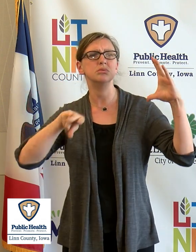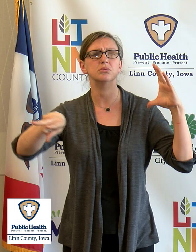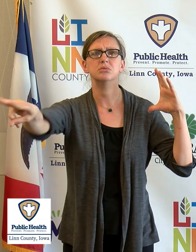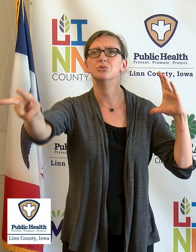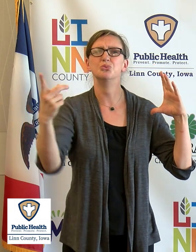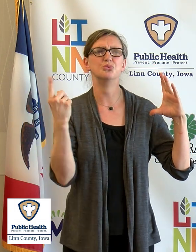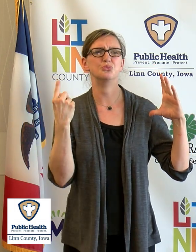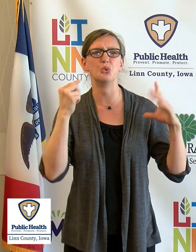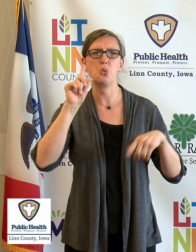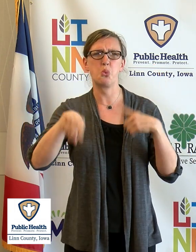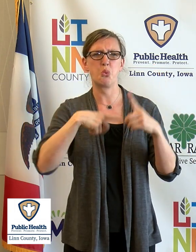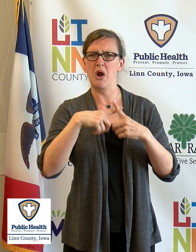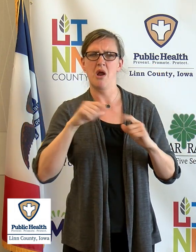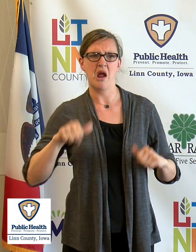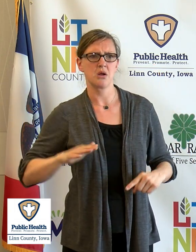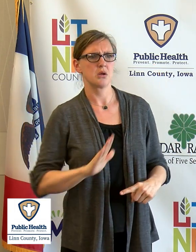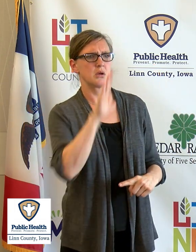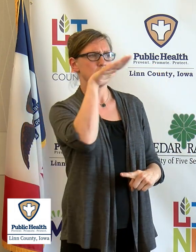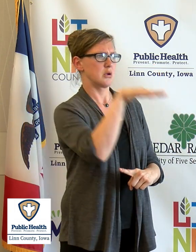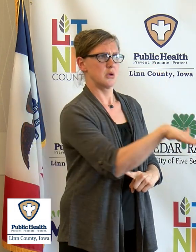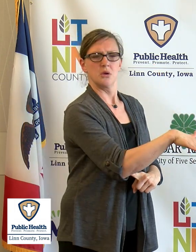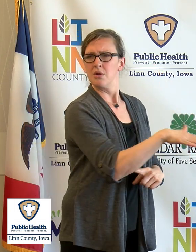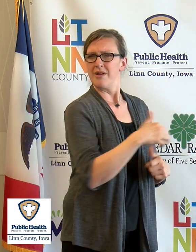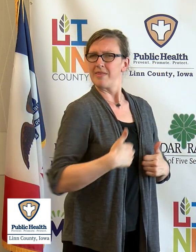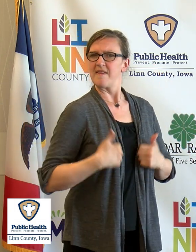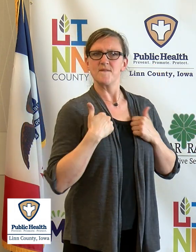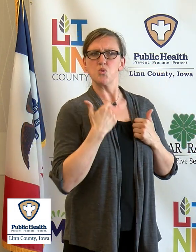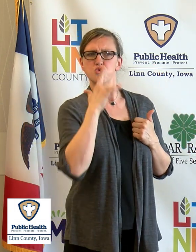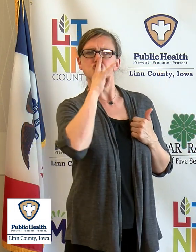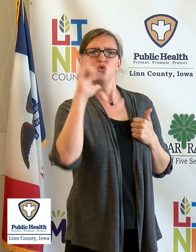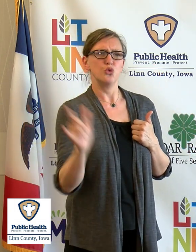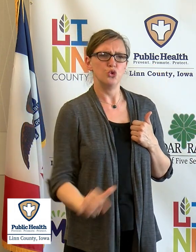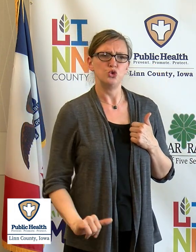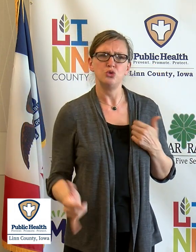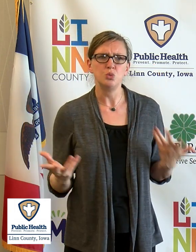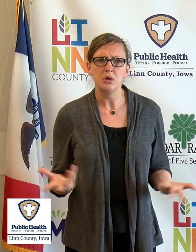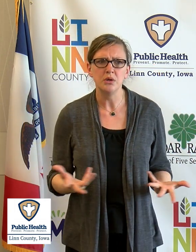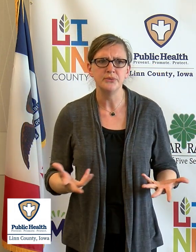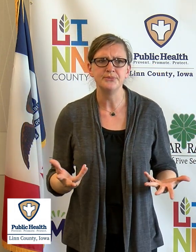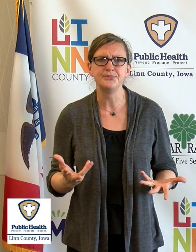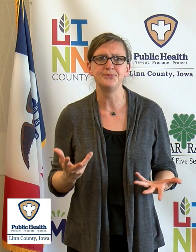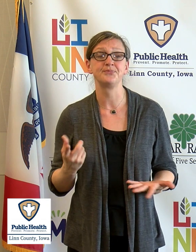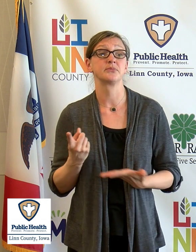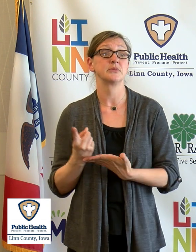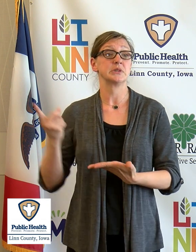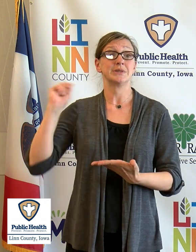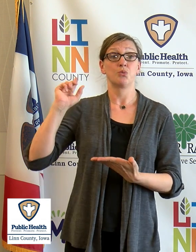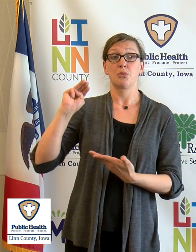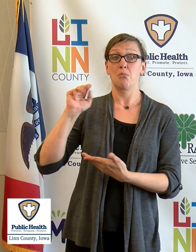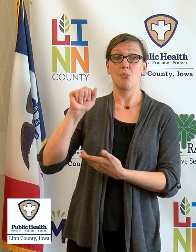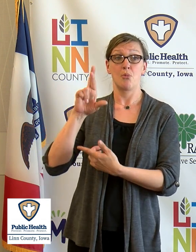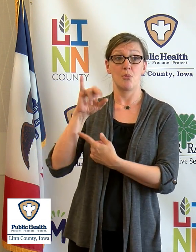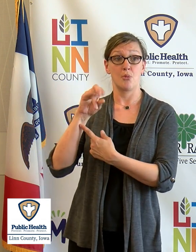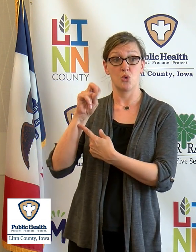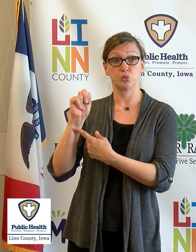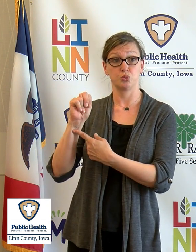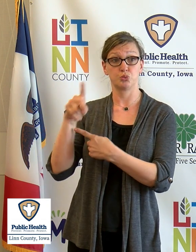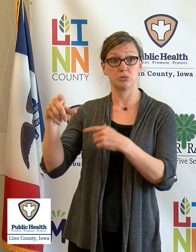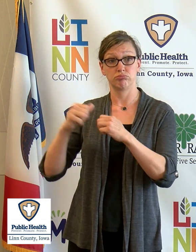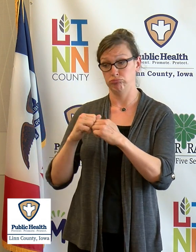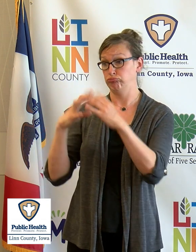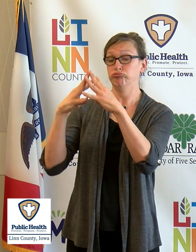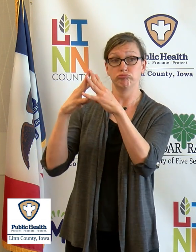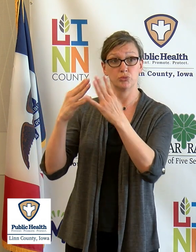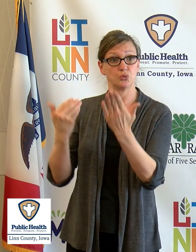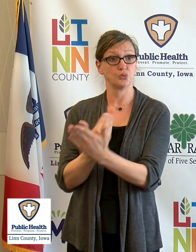that end, late last week, the City of Marion announced the formation of a recovery task force that will include representatives from